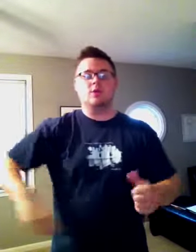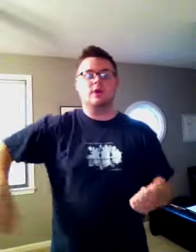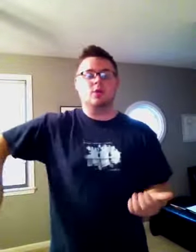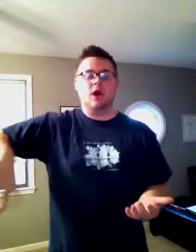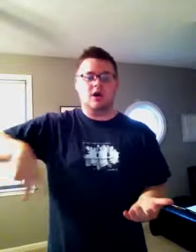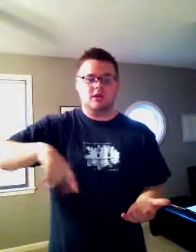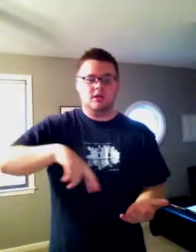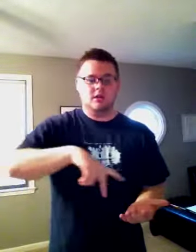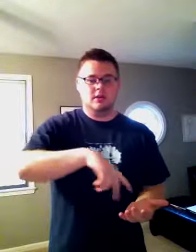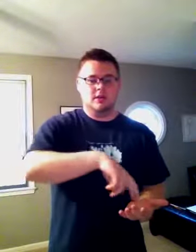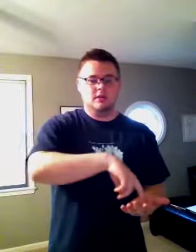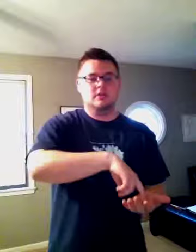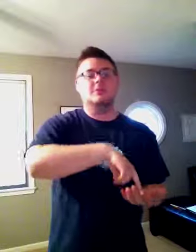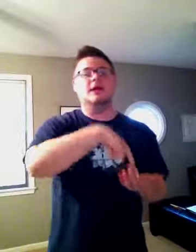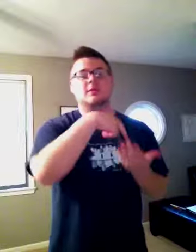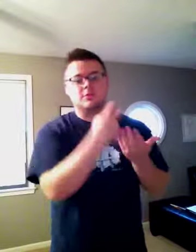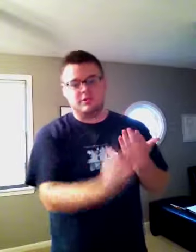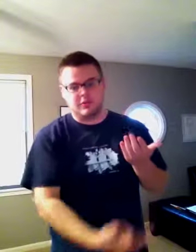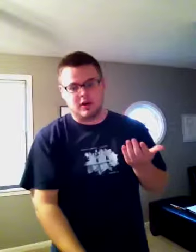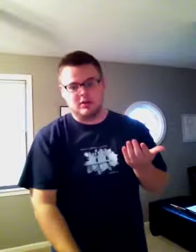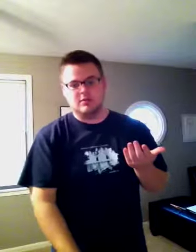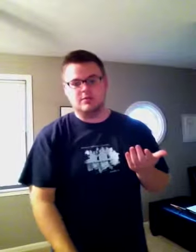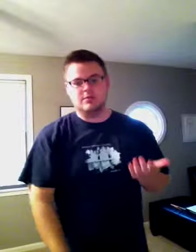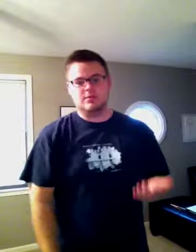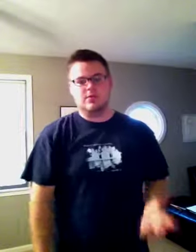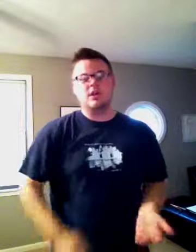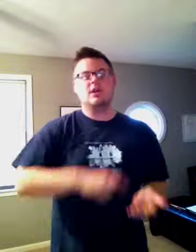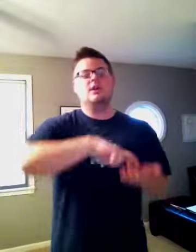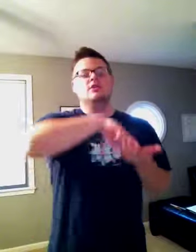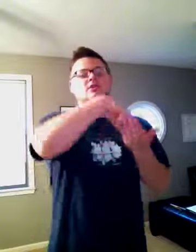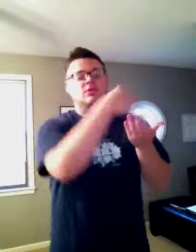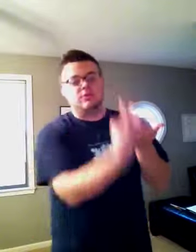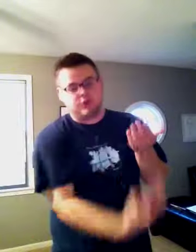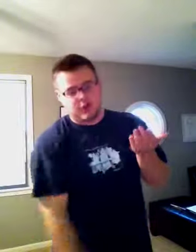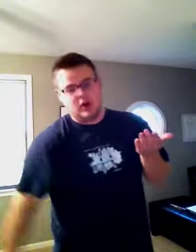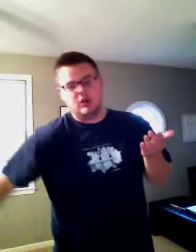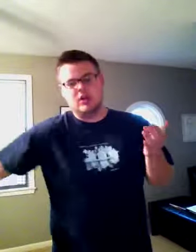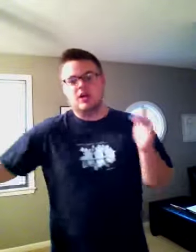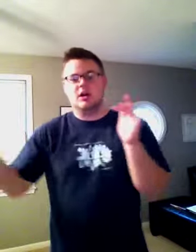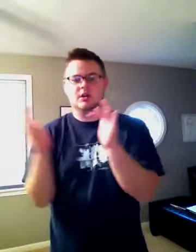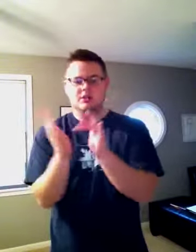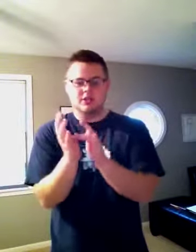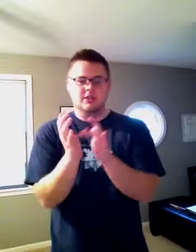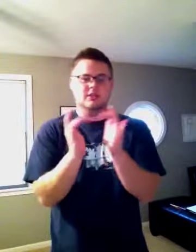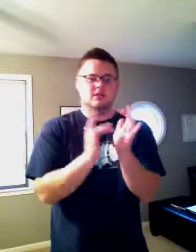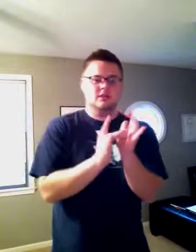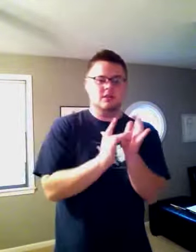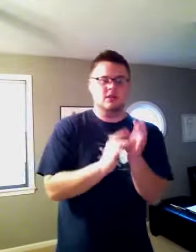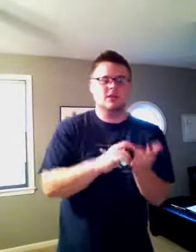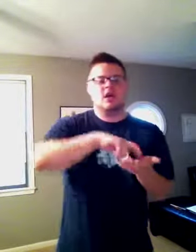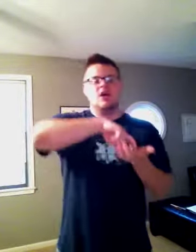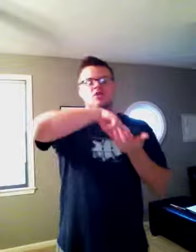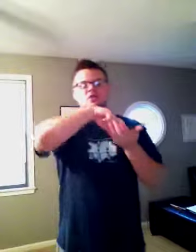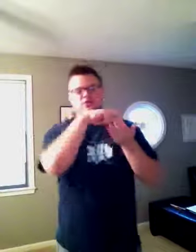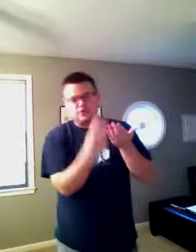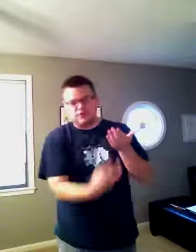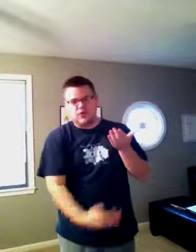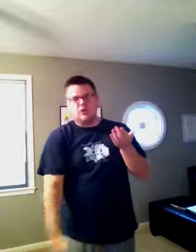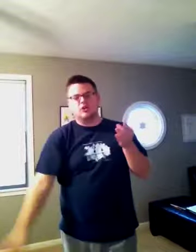we walk, sometimes we fall. So fall on Jesus. Fall